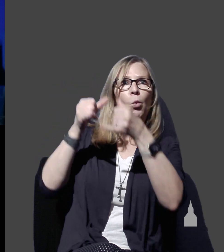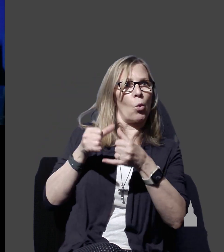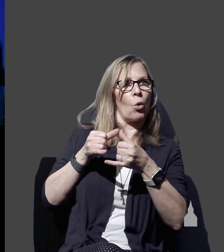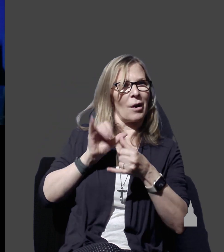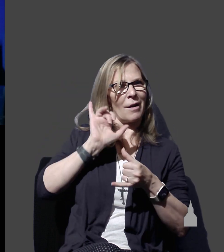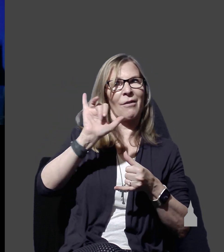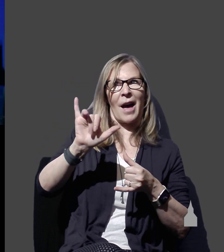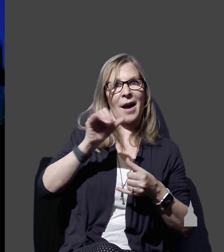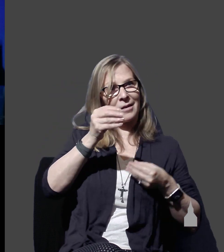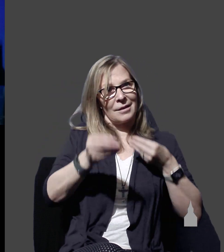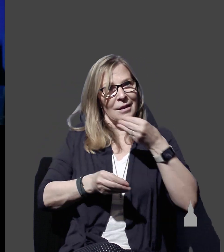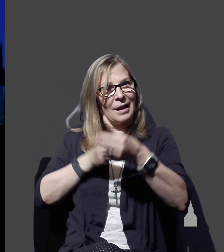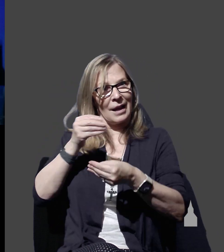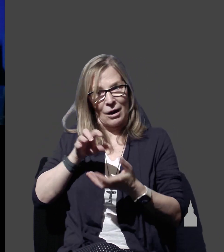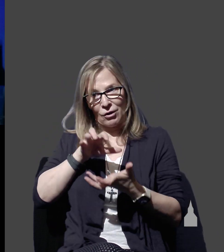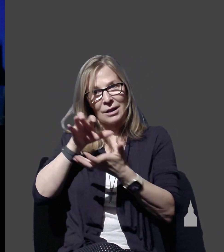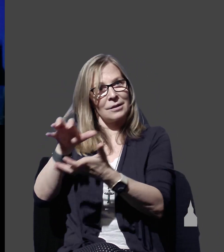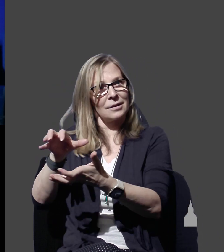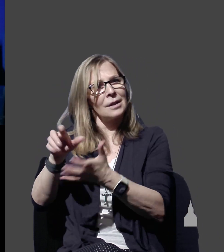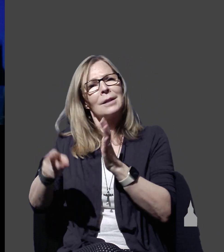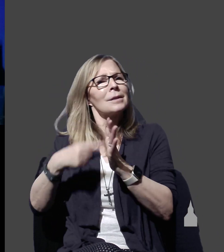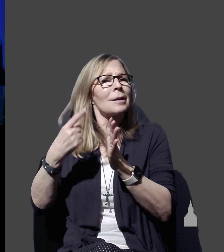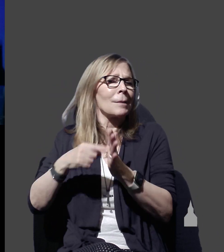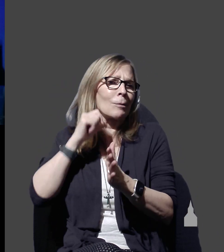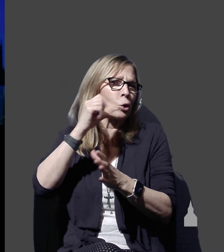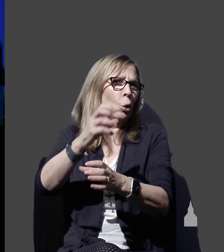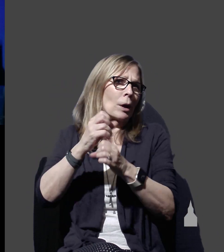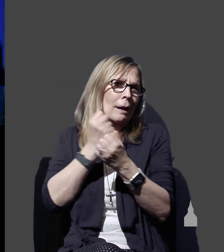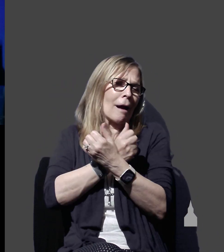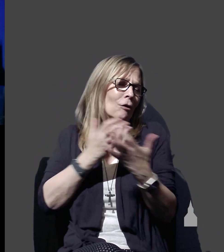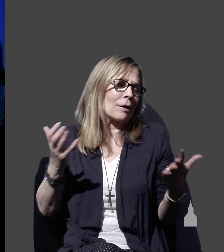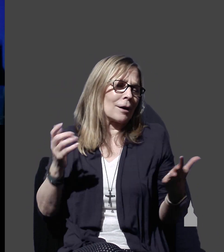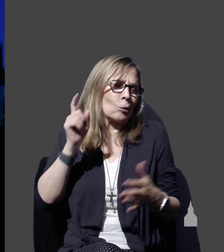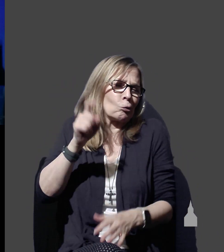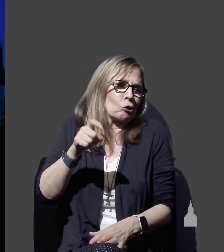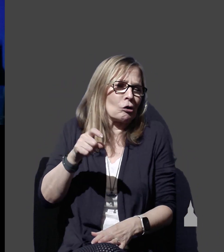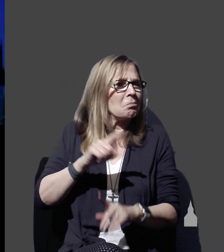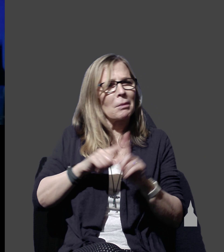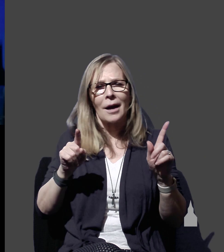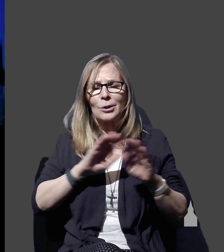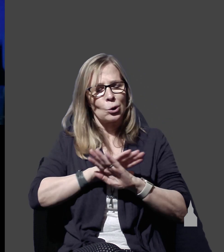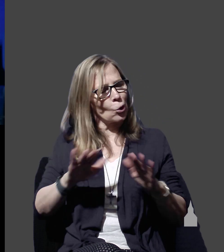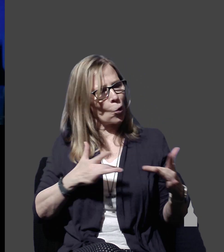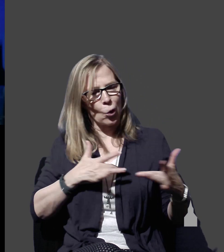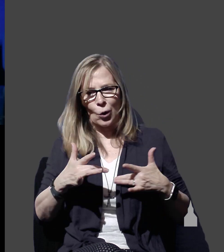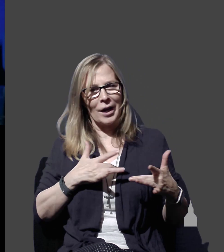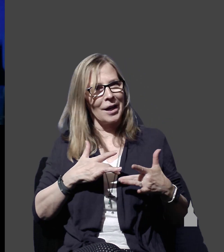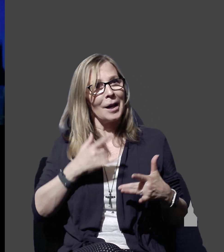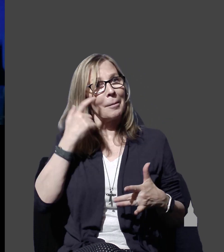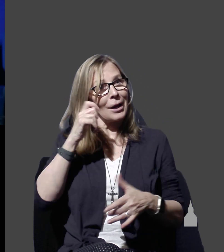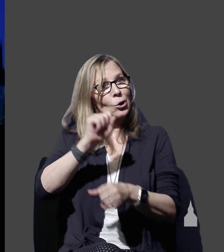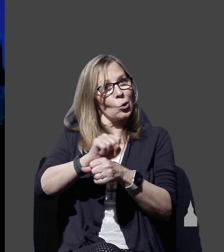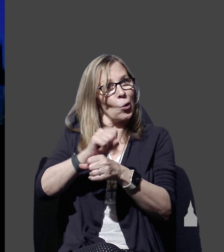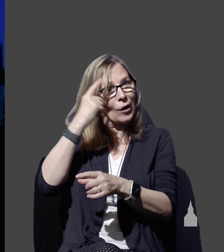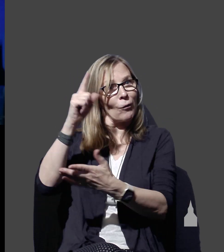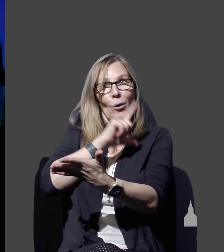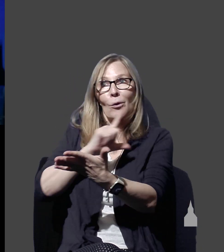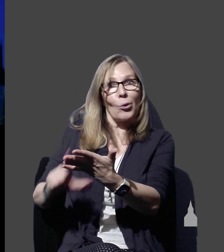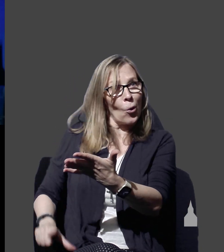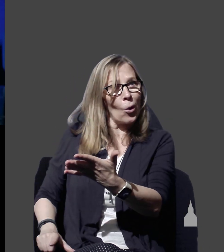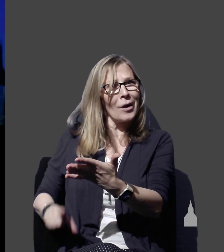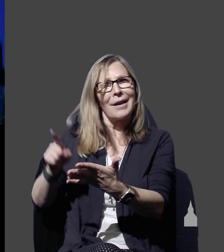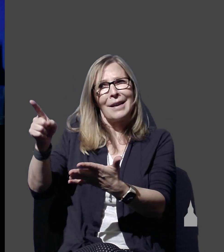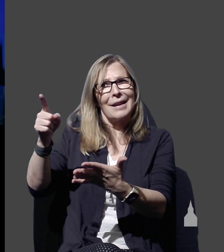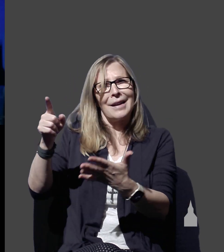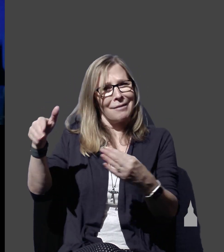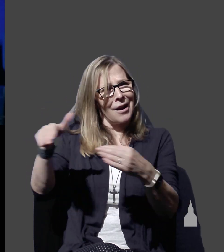think he's acknowledging that sometimes you may not get everything that you're entitled to, but don't worry. Since you work for the Lord, He's